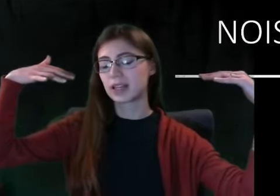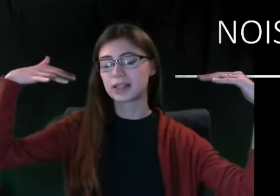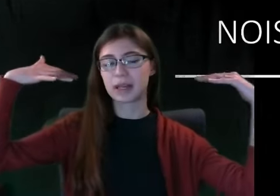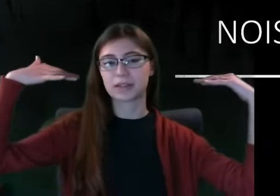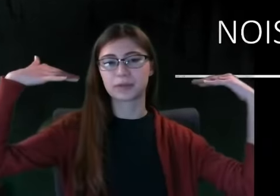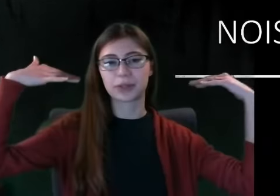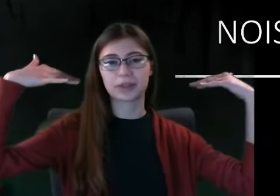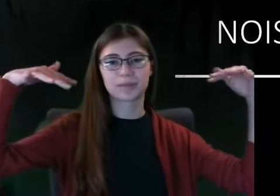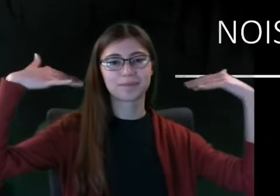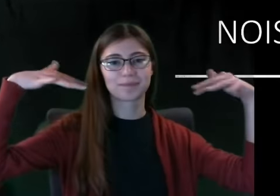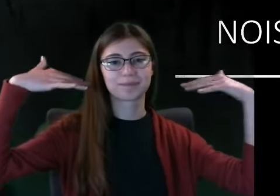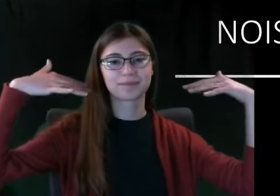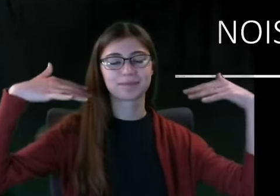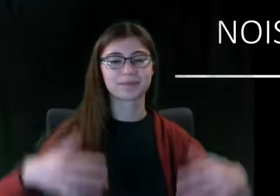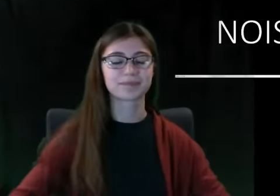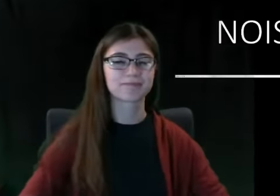Back and forth.